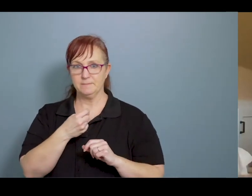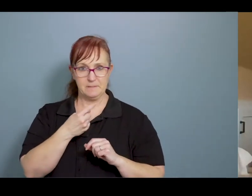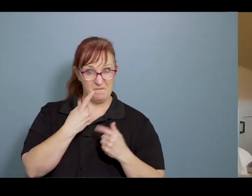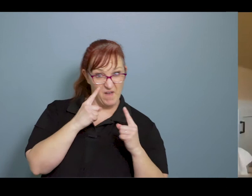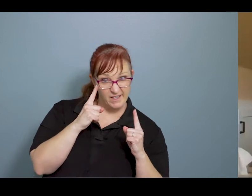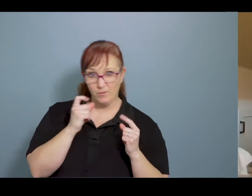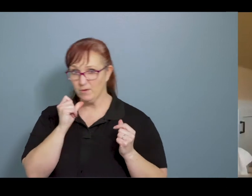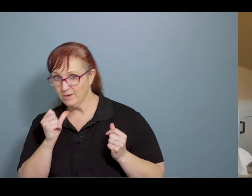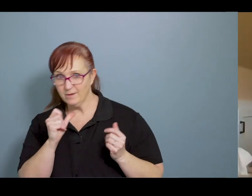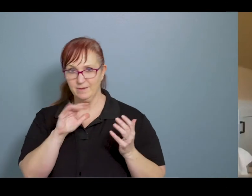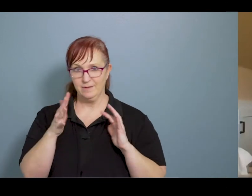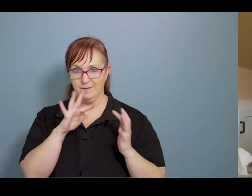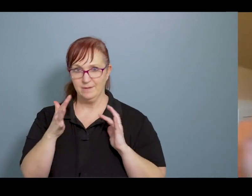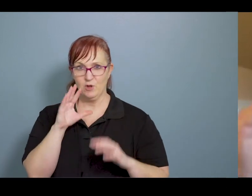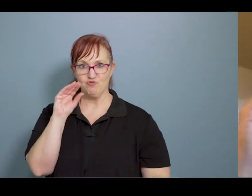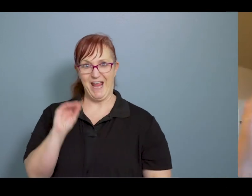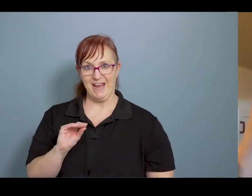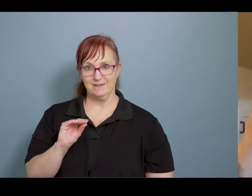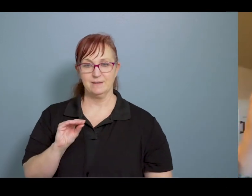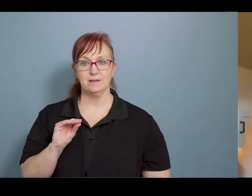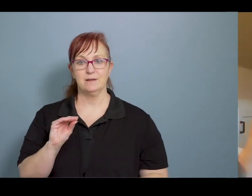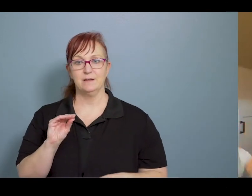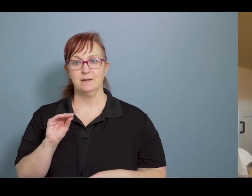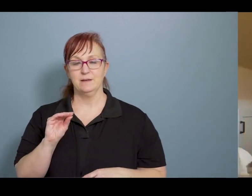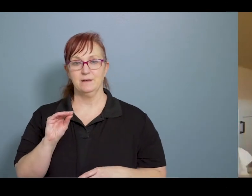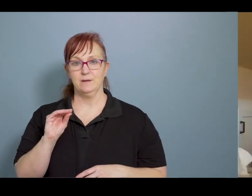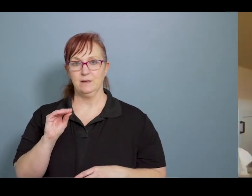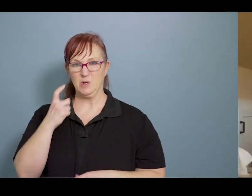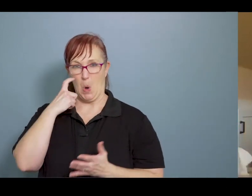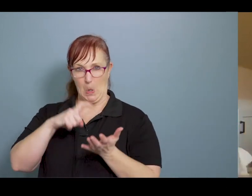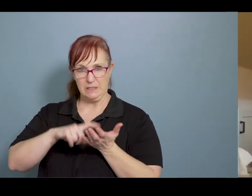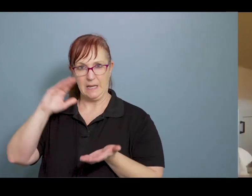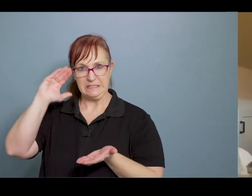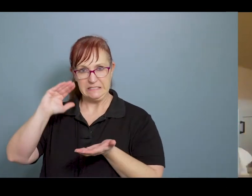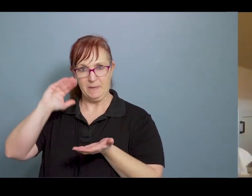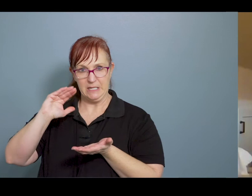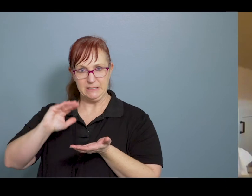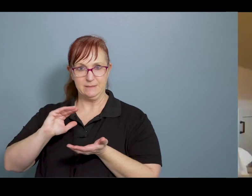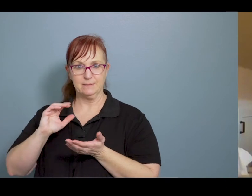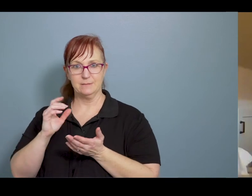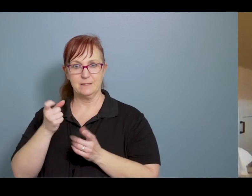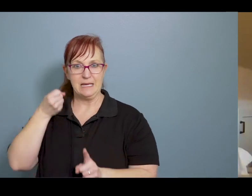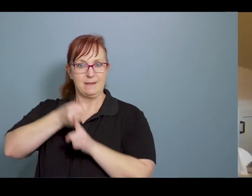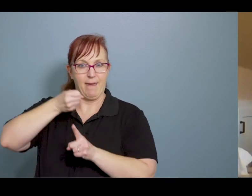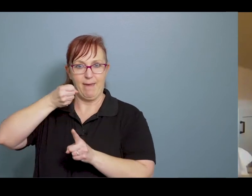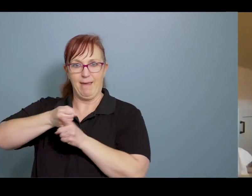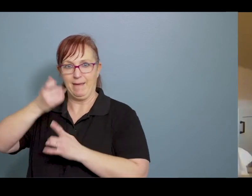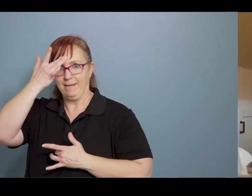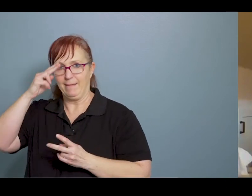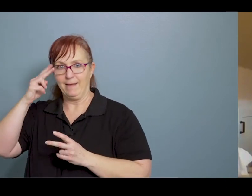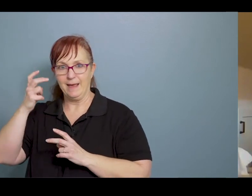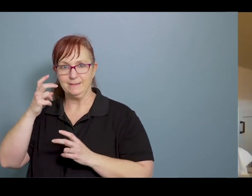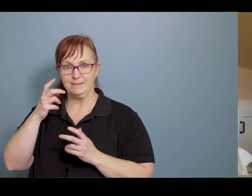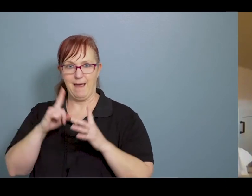rate of that. What are we going to see as we may see diminishing cases occurring? We just can't read